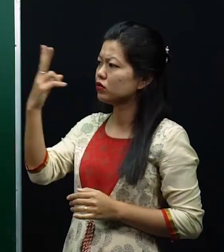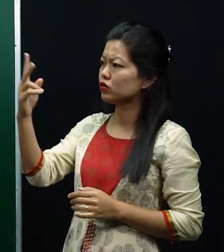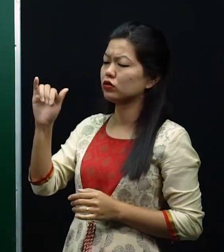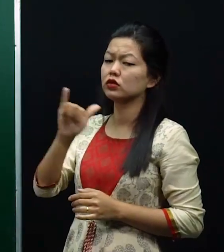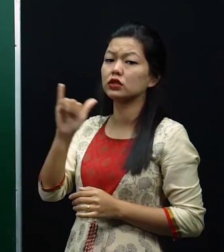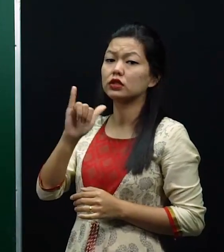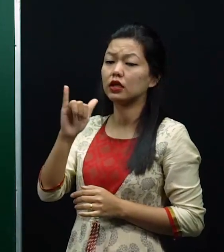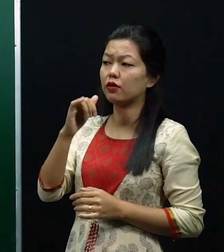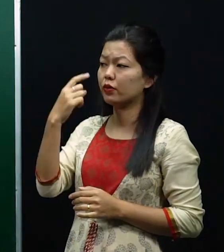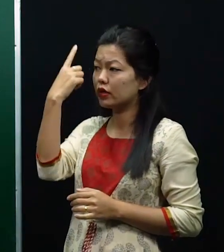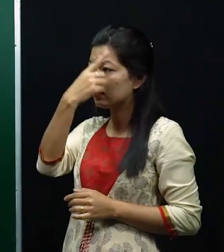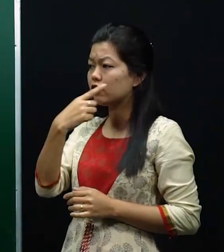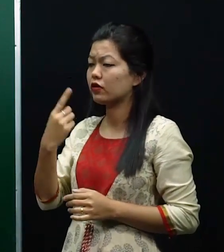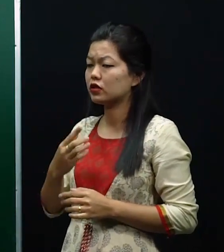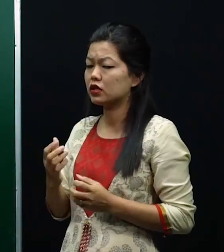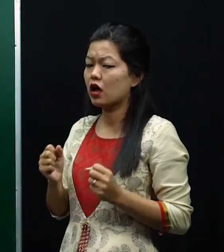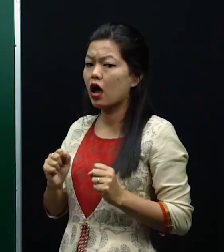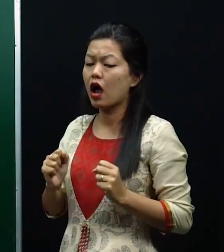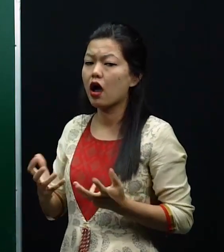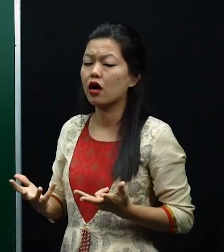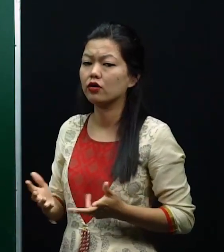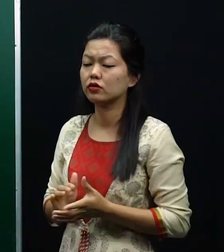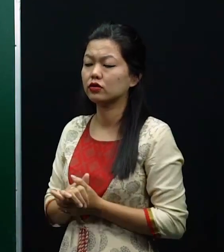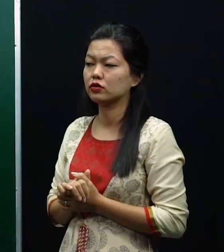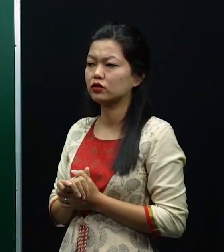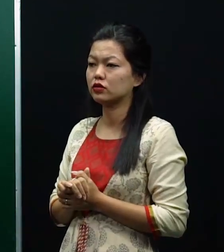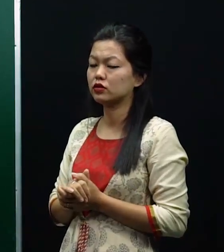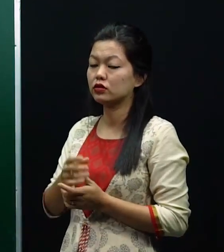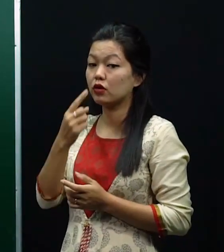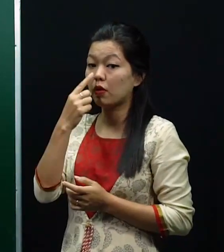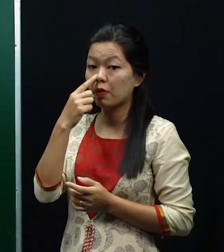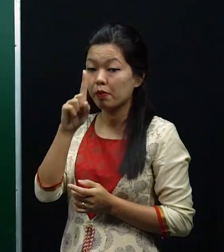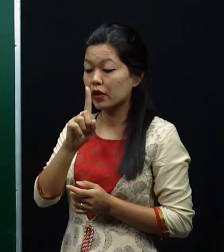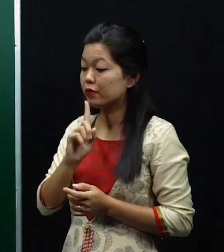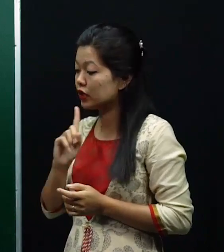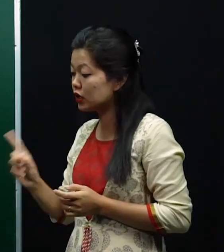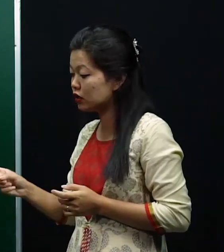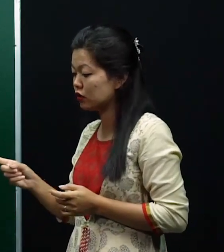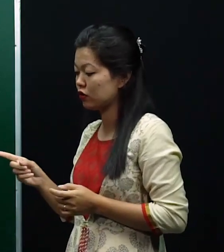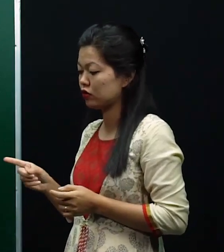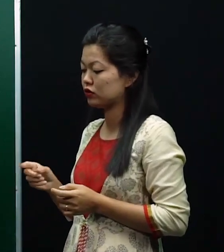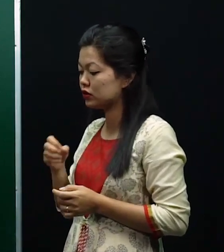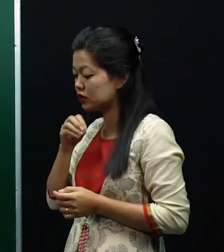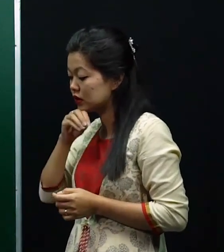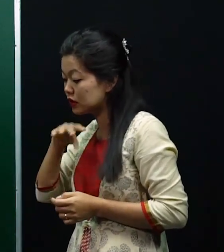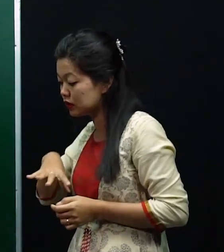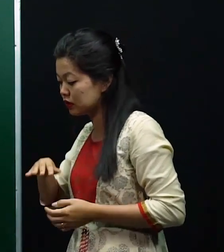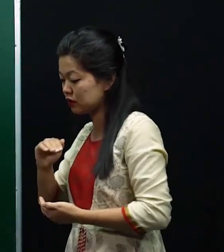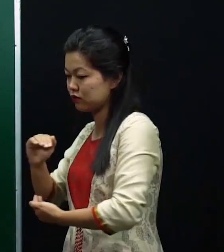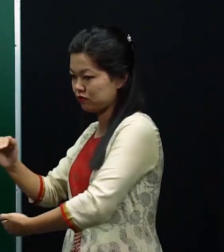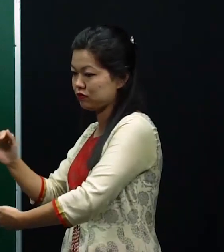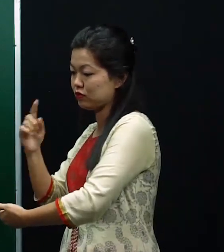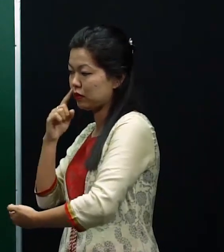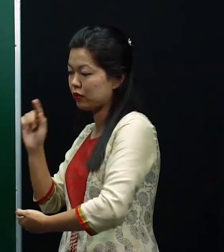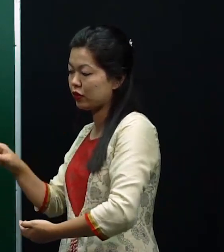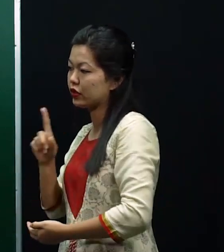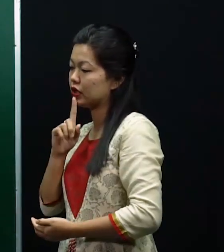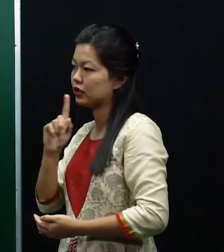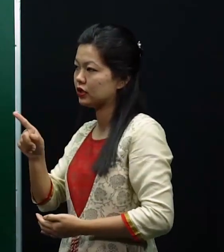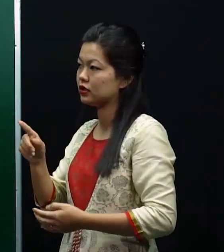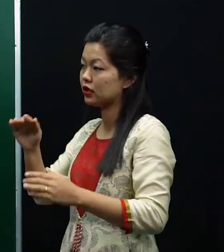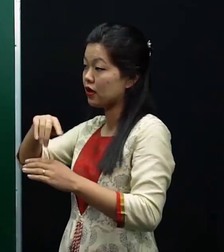rock, on the mountains. Okay? And when he saw that, he asked his mother what it was. And his mother told him about